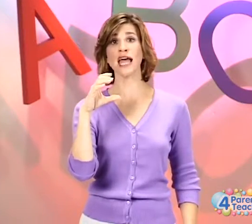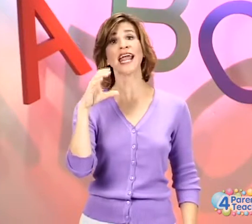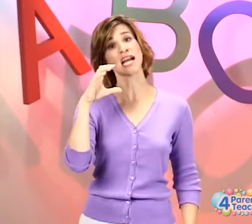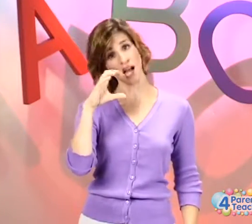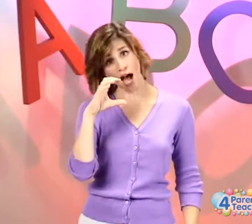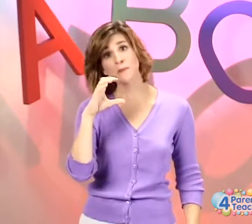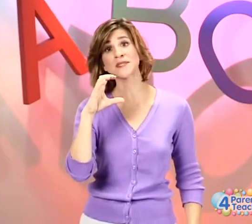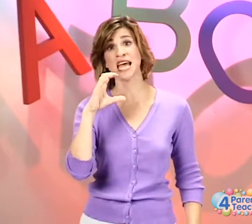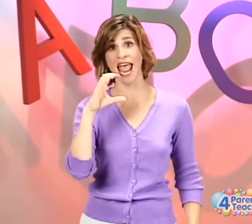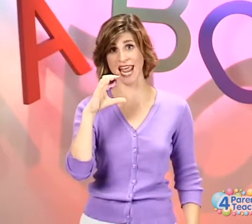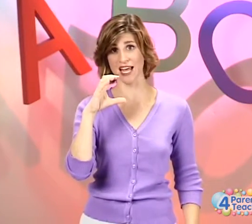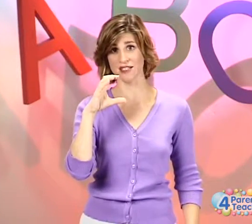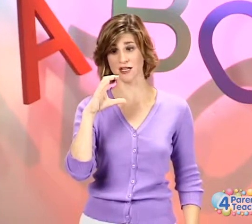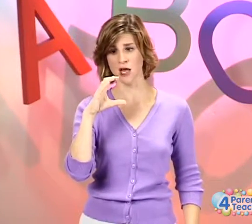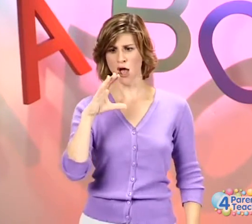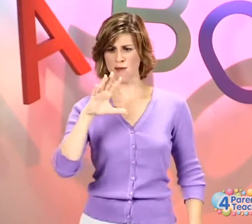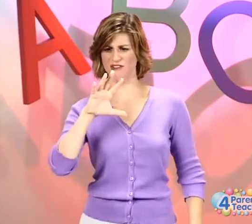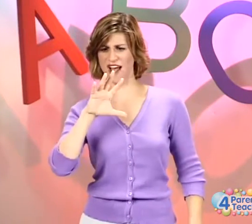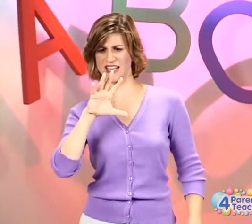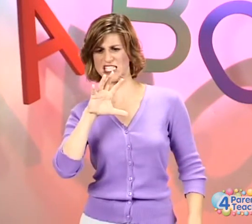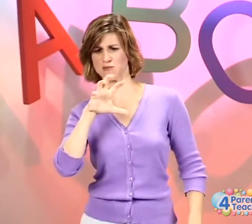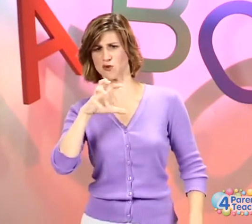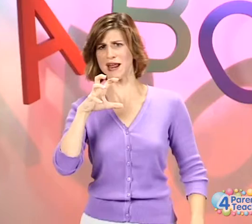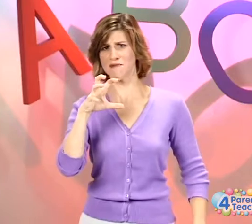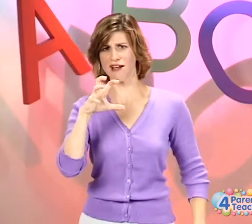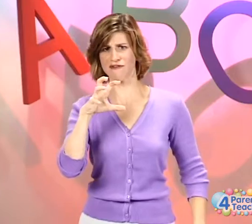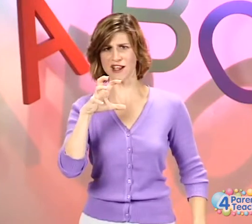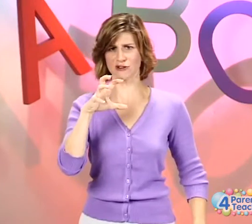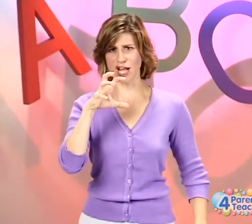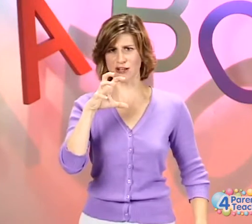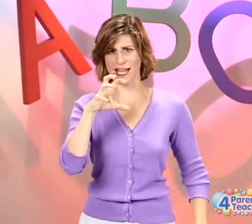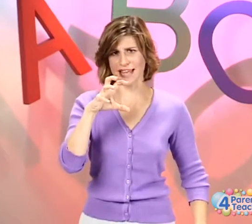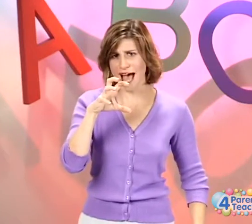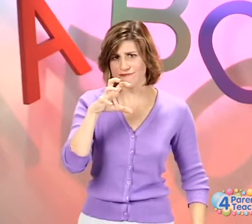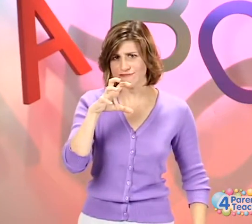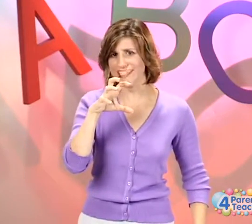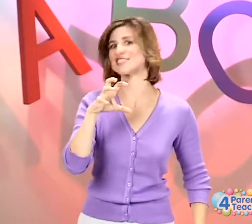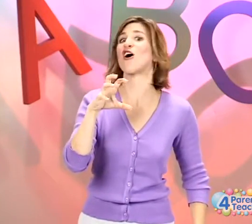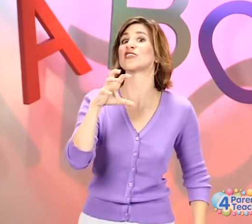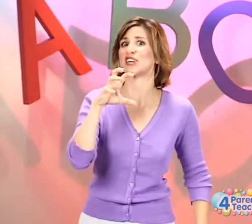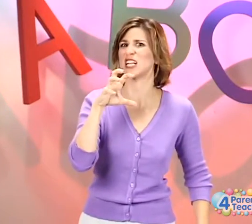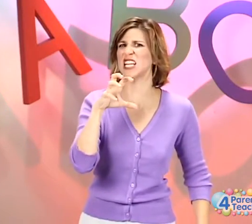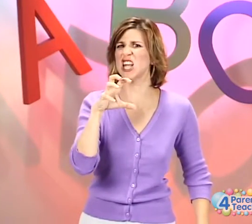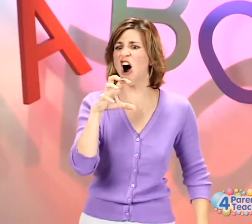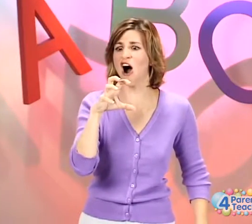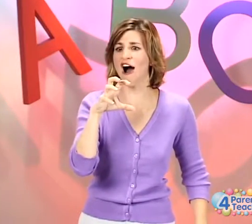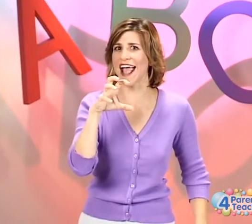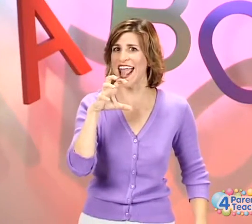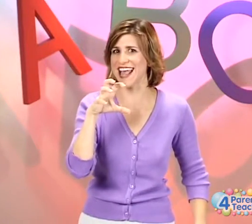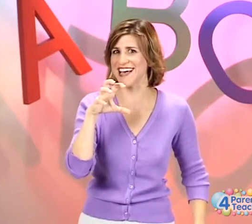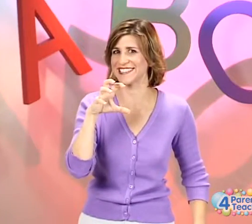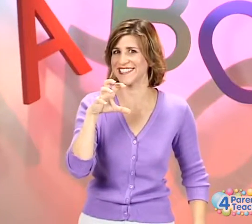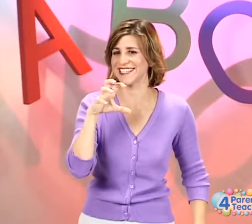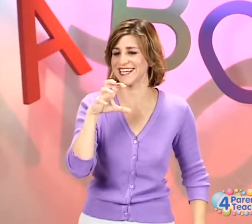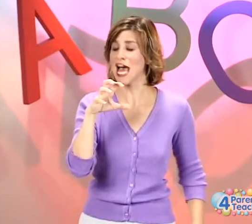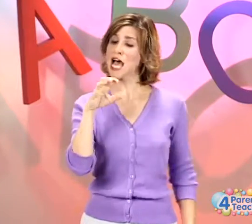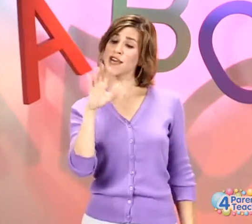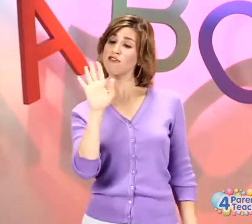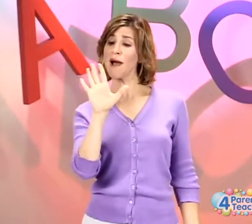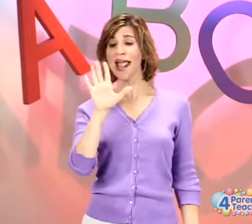a cupped hand. But if I spread my fingers out like that, it's called a claw hand. Now if my